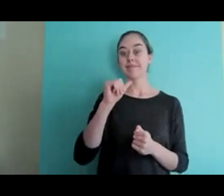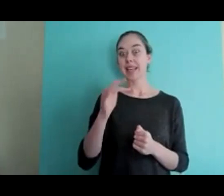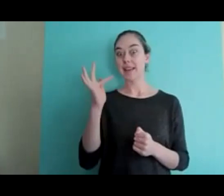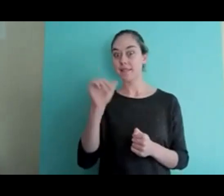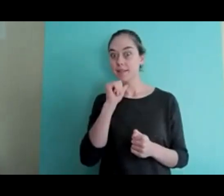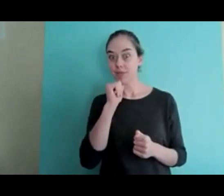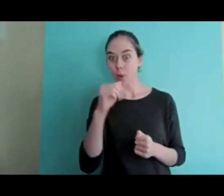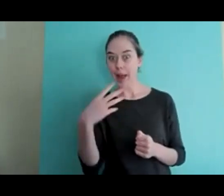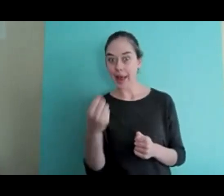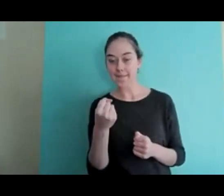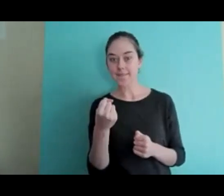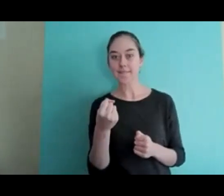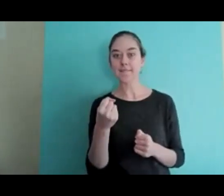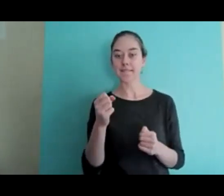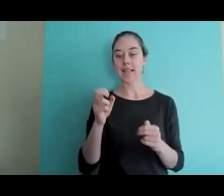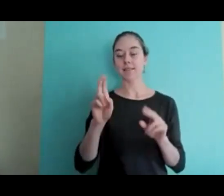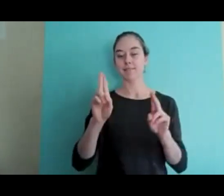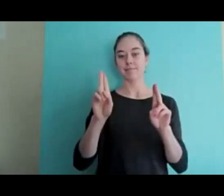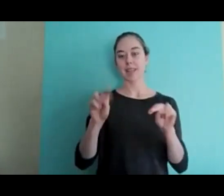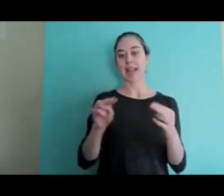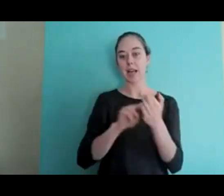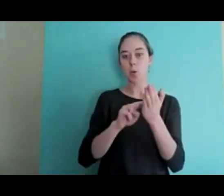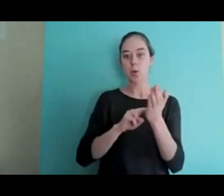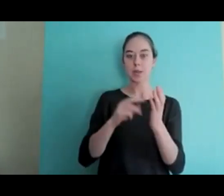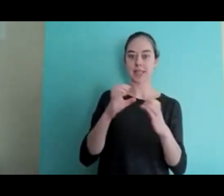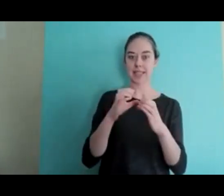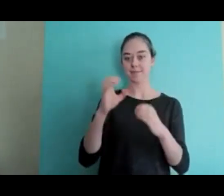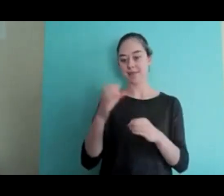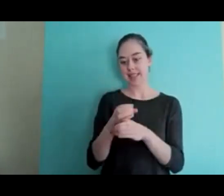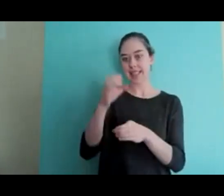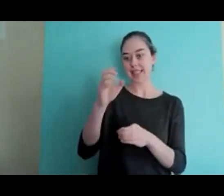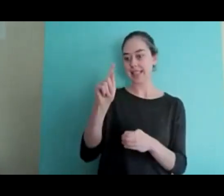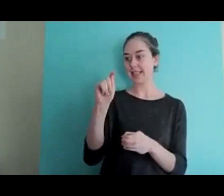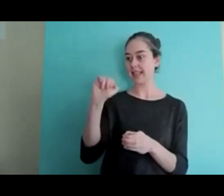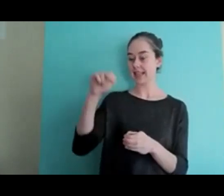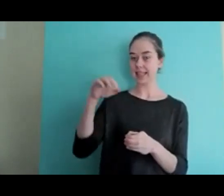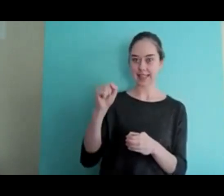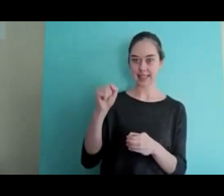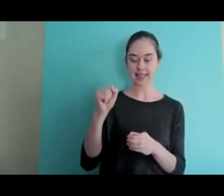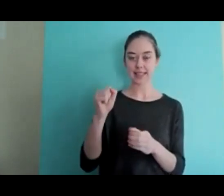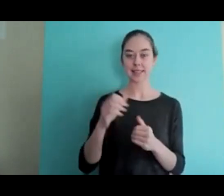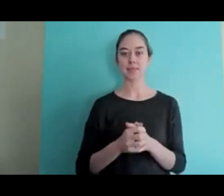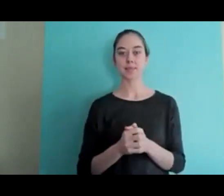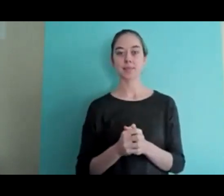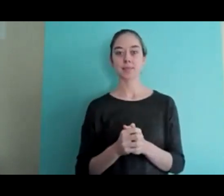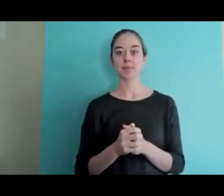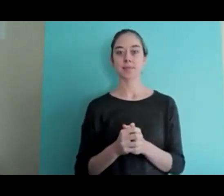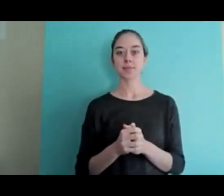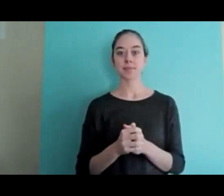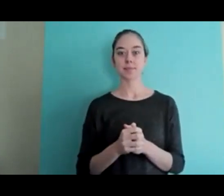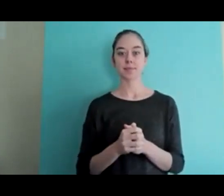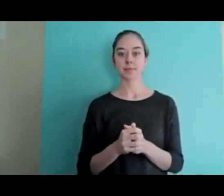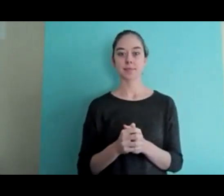the dumbbells for the same exercise that we're going to be using this for. If you don't have